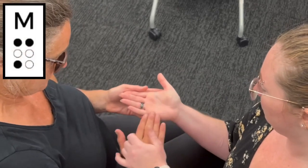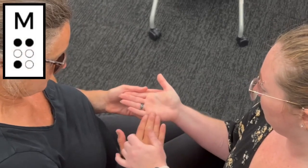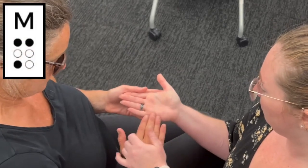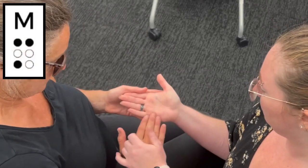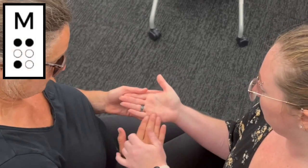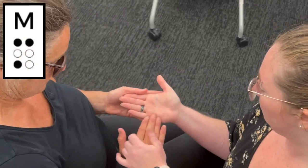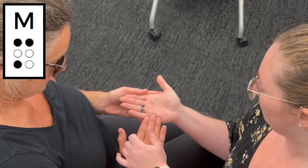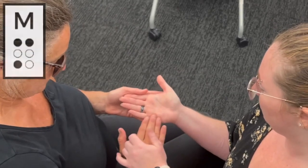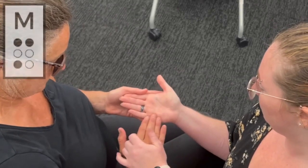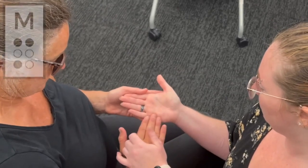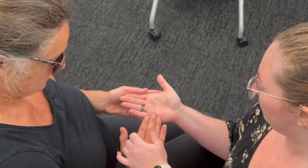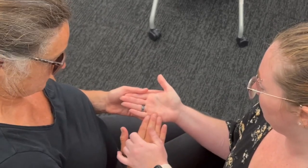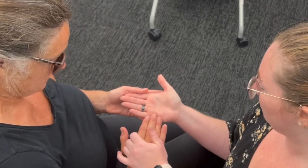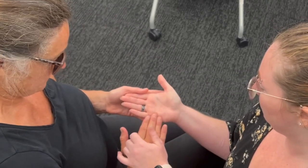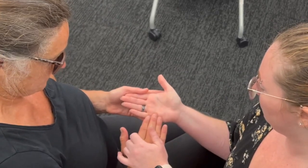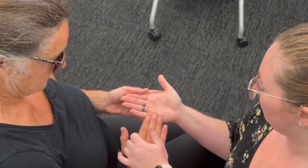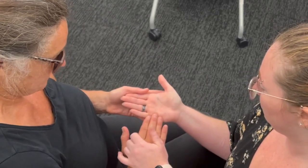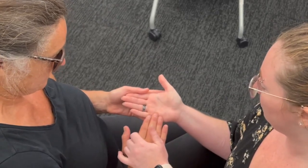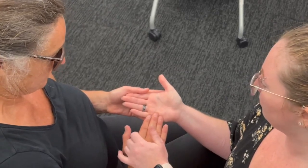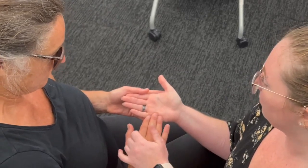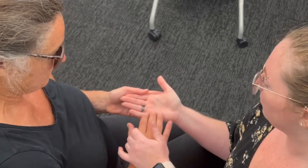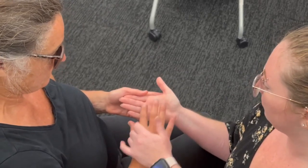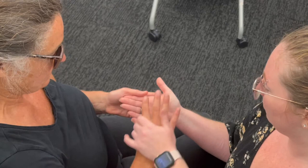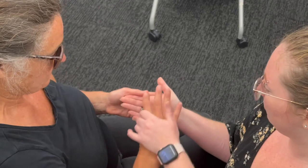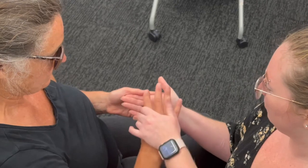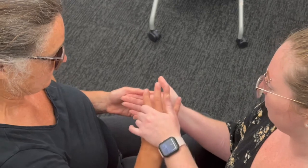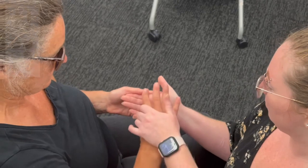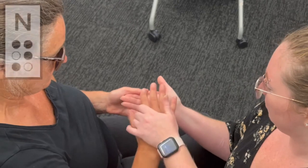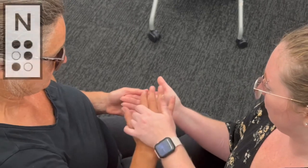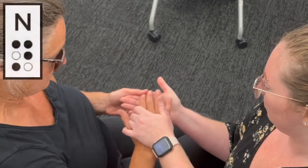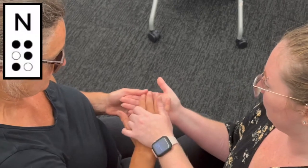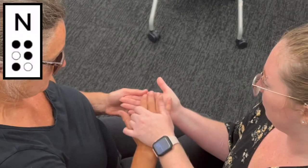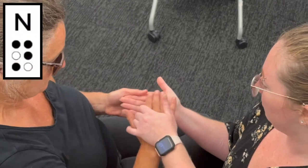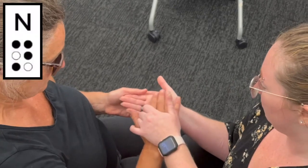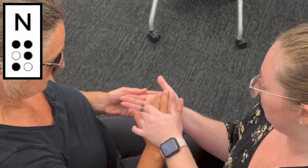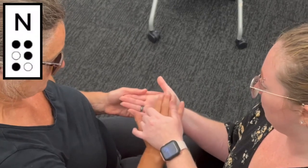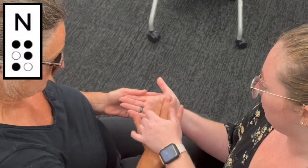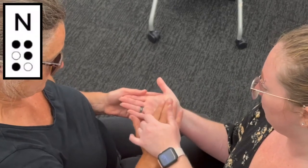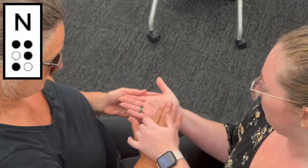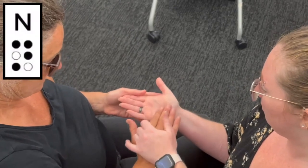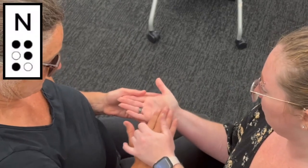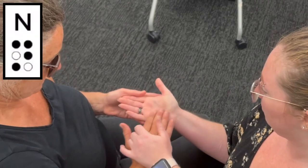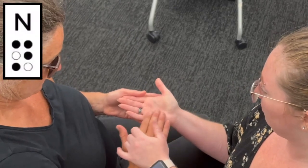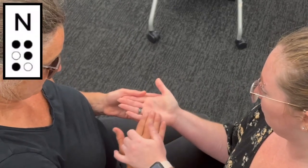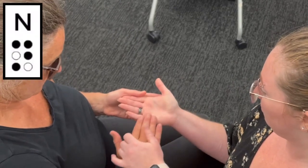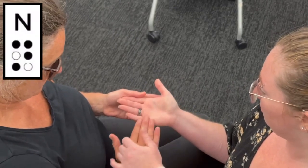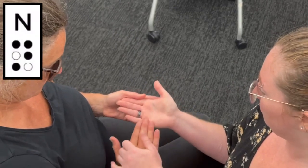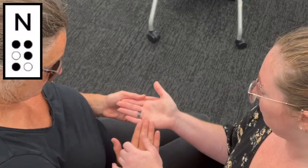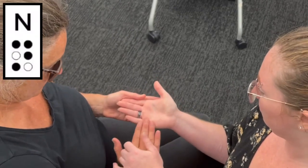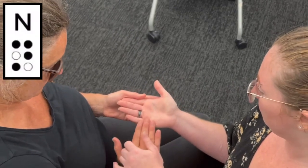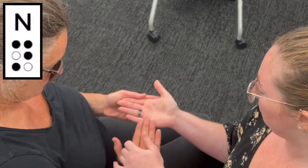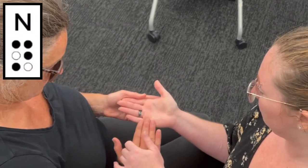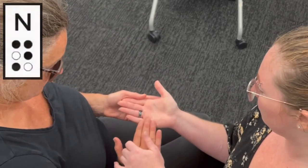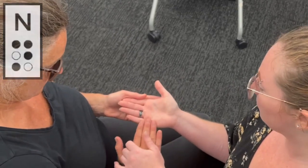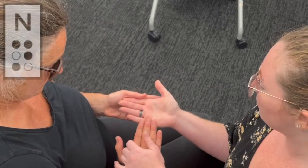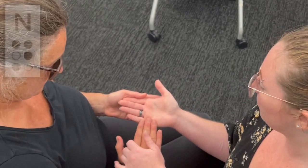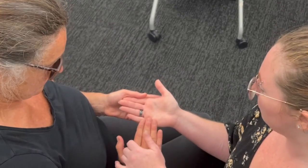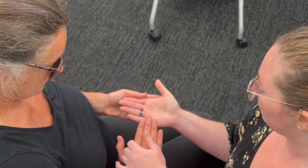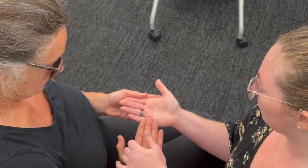N. Dots 1, 3, 4, and 5. O. Dots 1, 3,